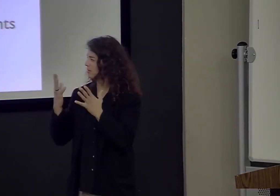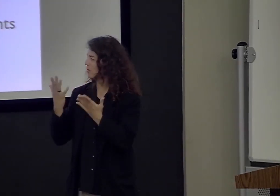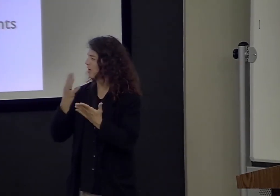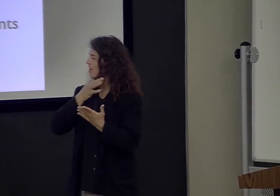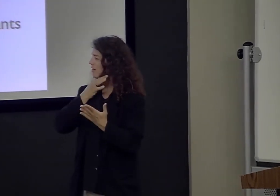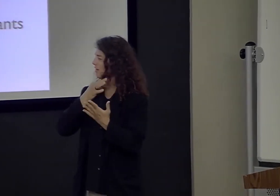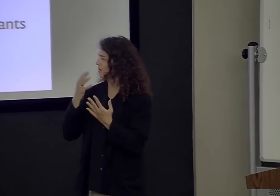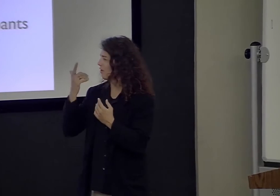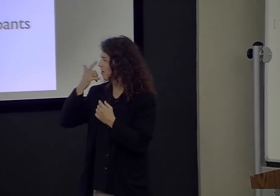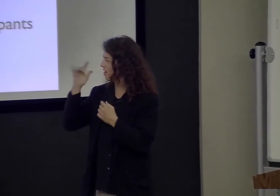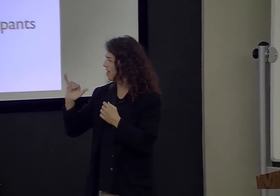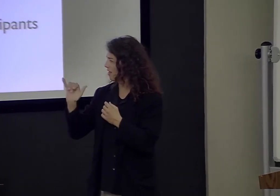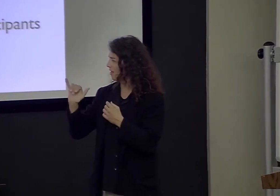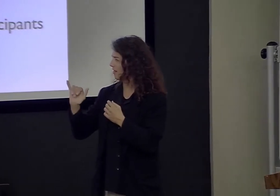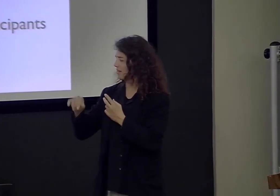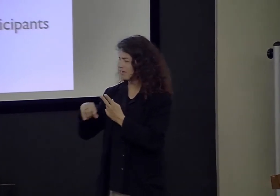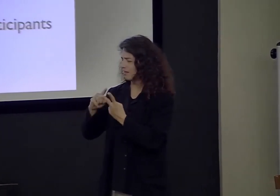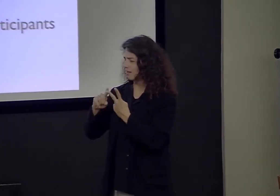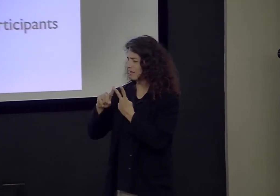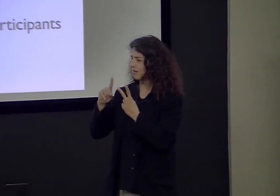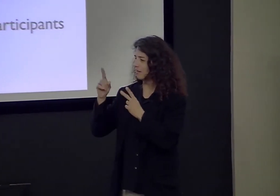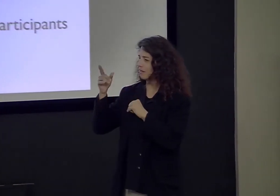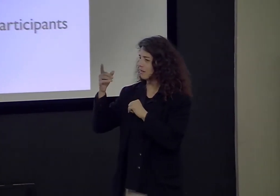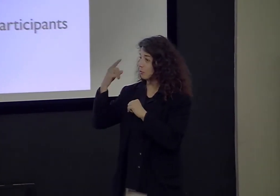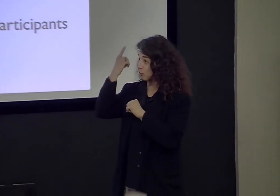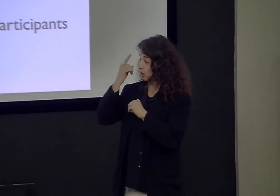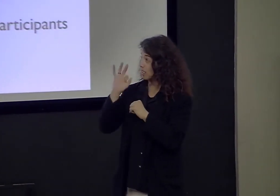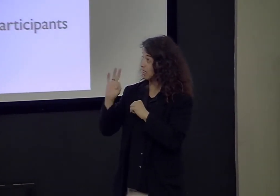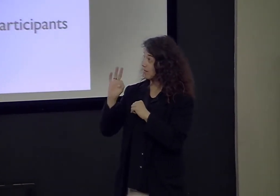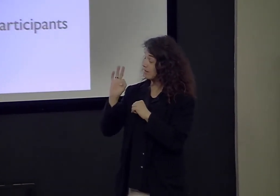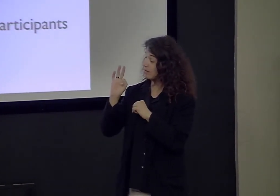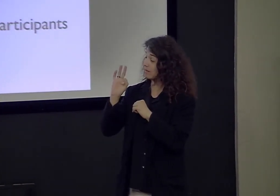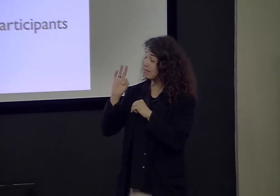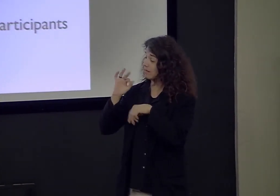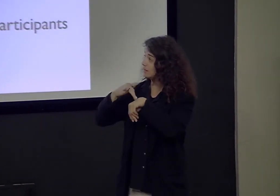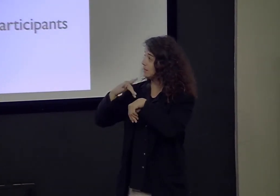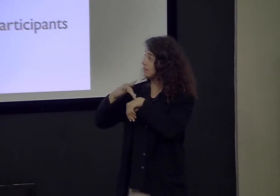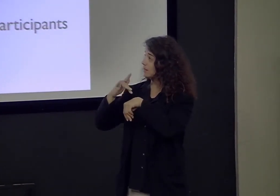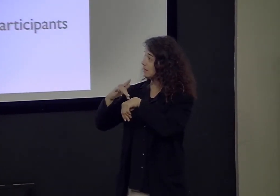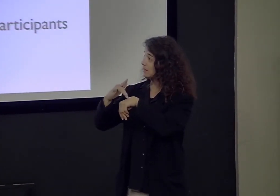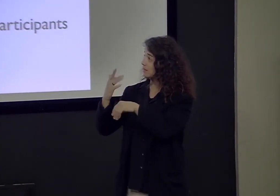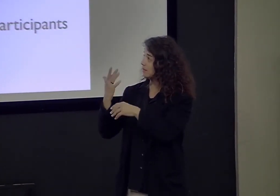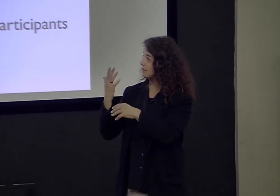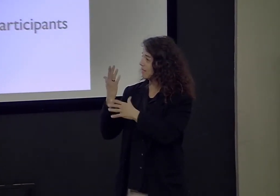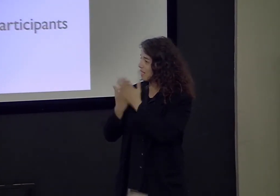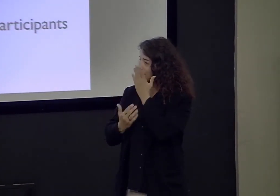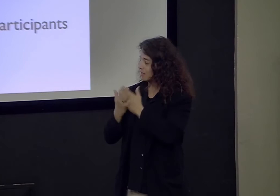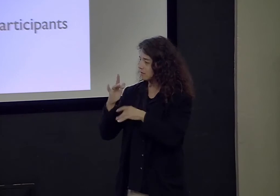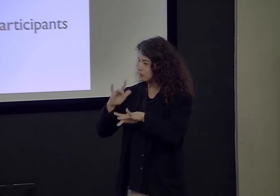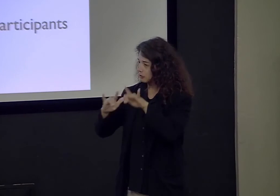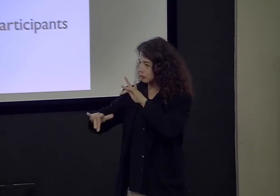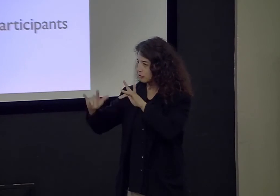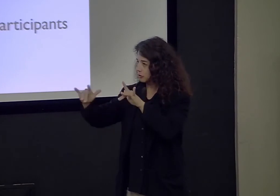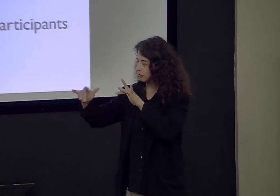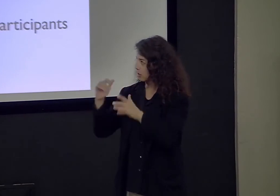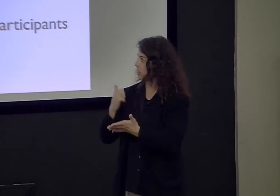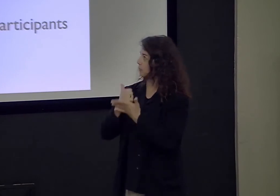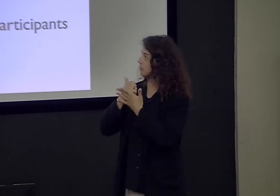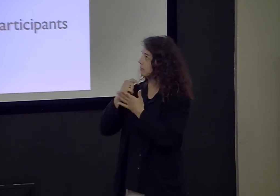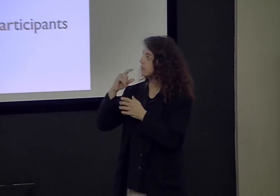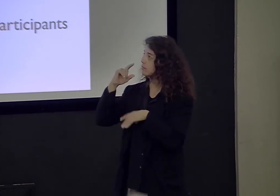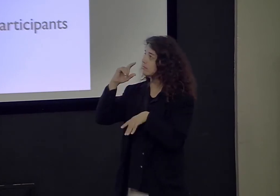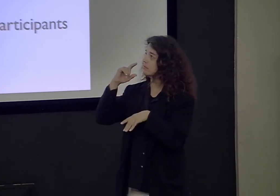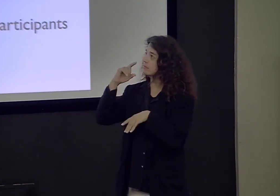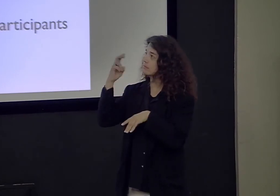for that and language for the individuals that you studied. And I wonder if touch, like, you know,